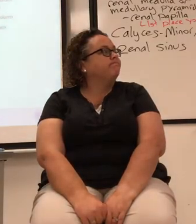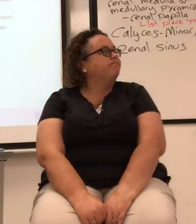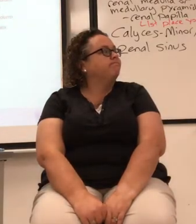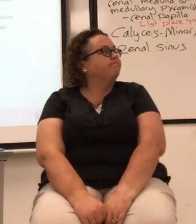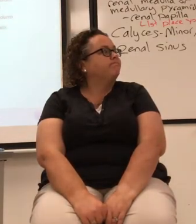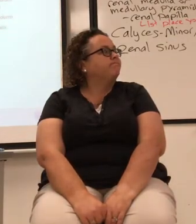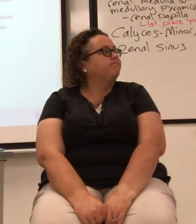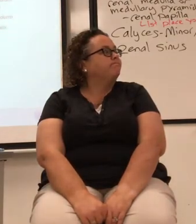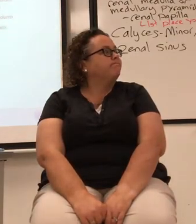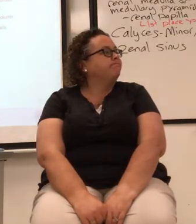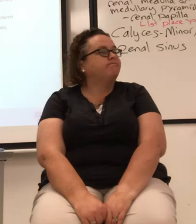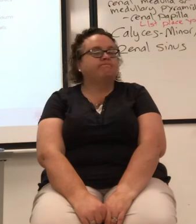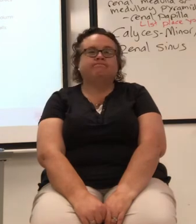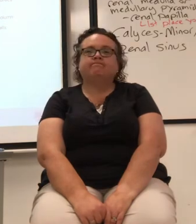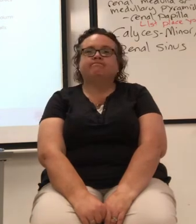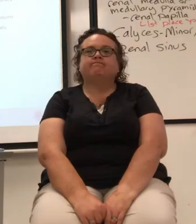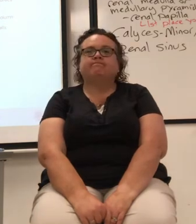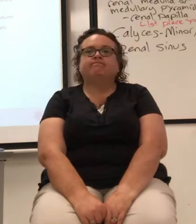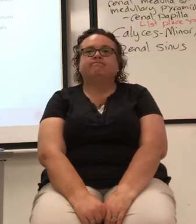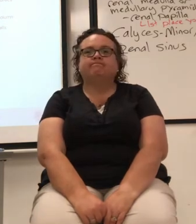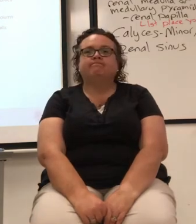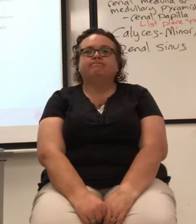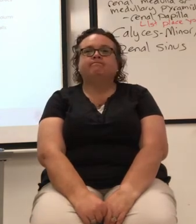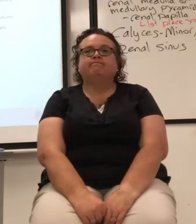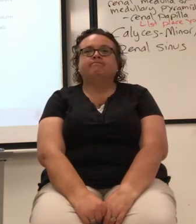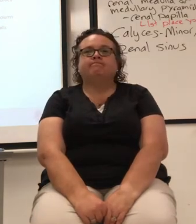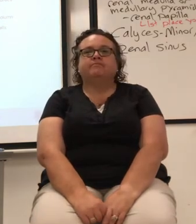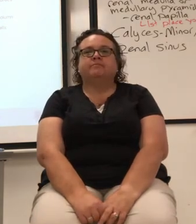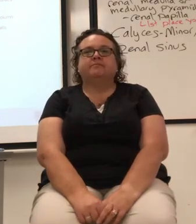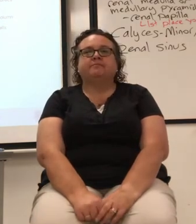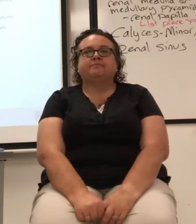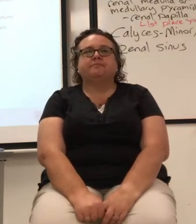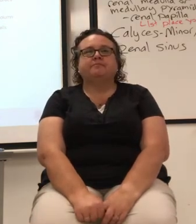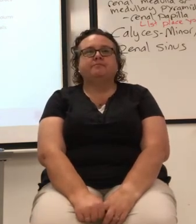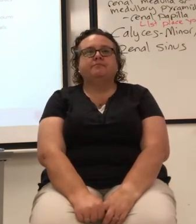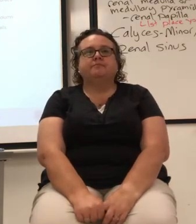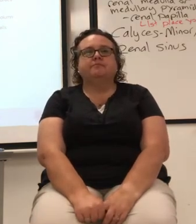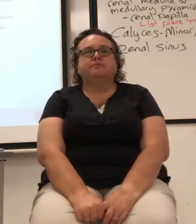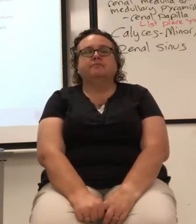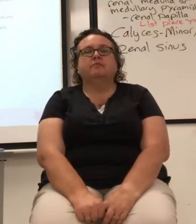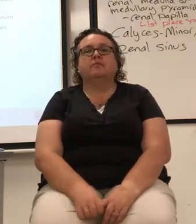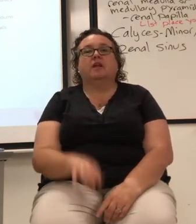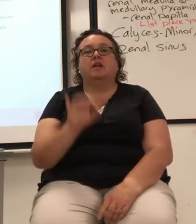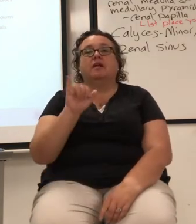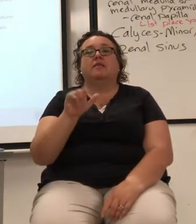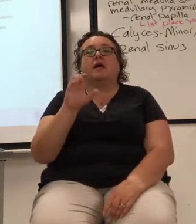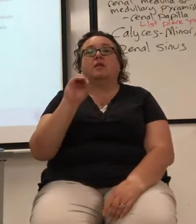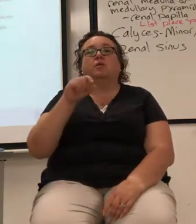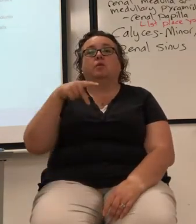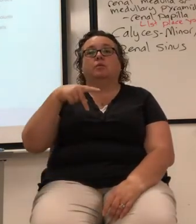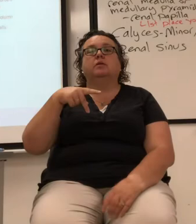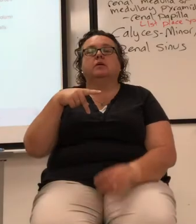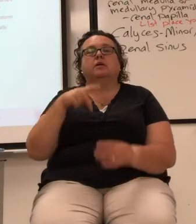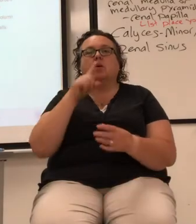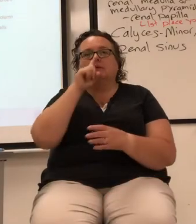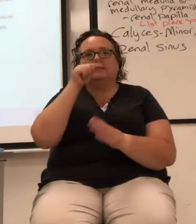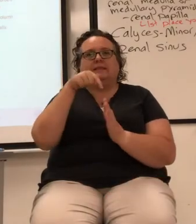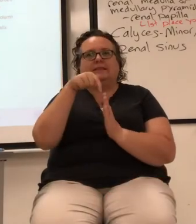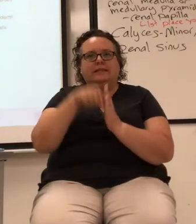Then my PCT, then my loop. Now this loop extends deep into the